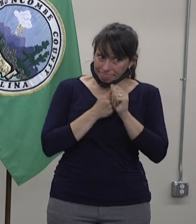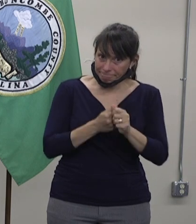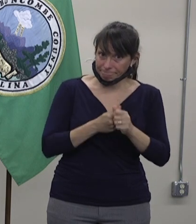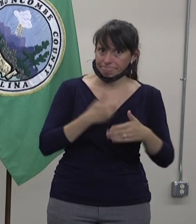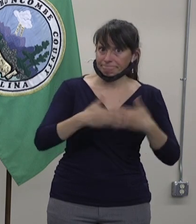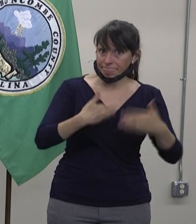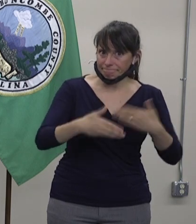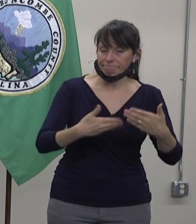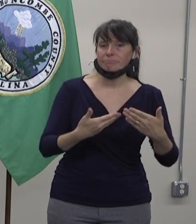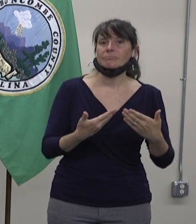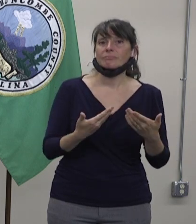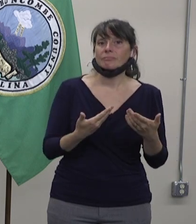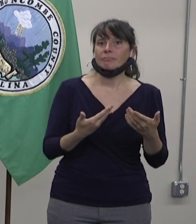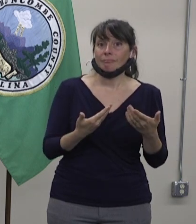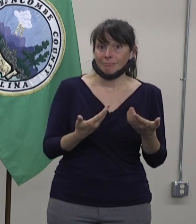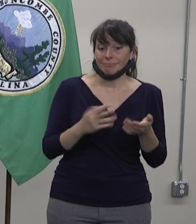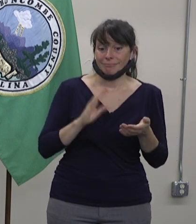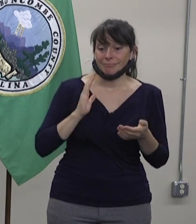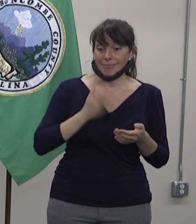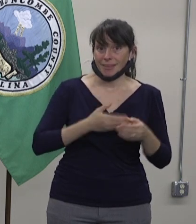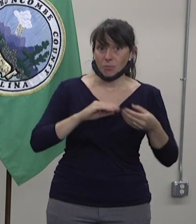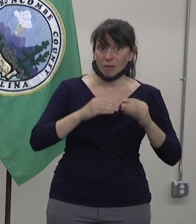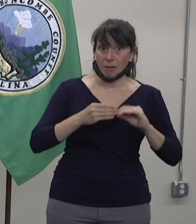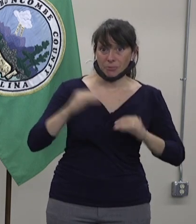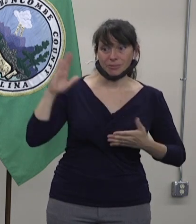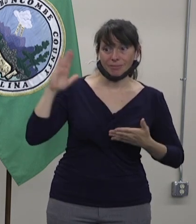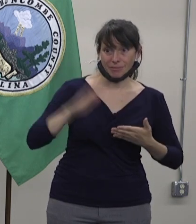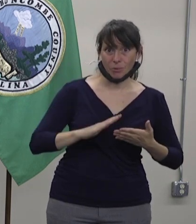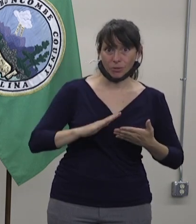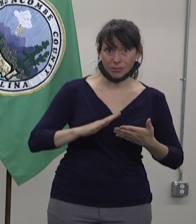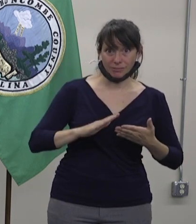of transmission of COVID-19 than most other